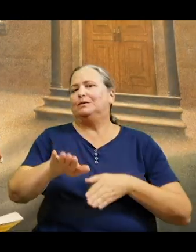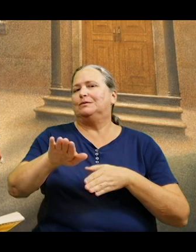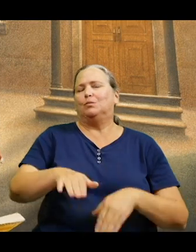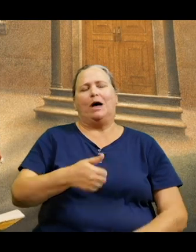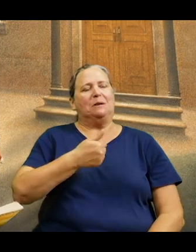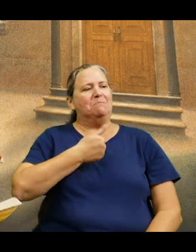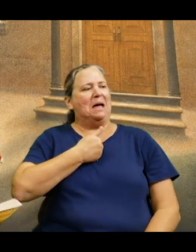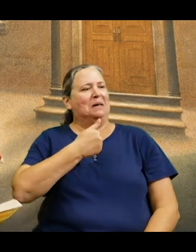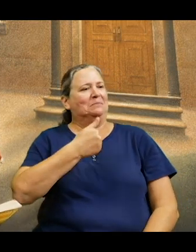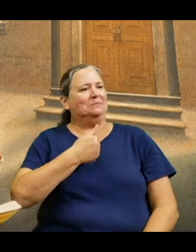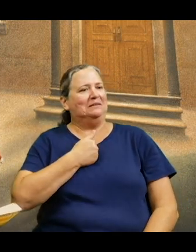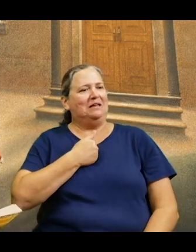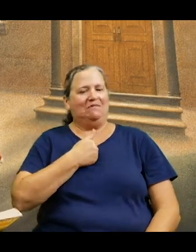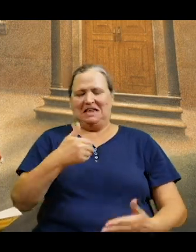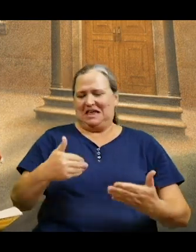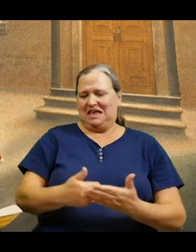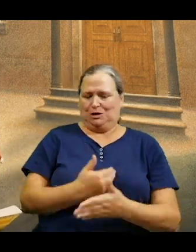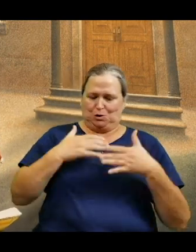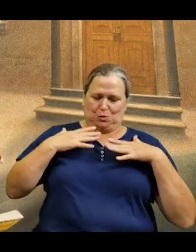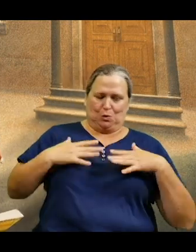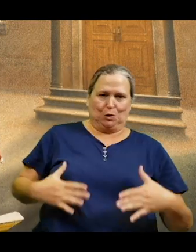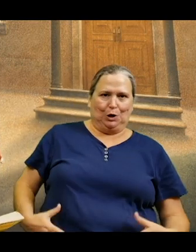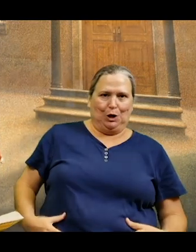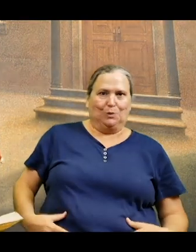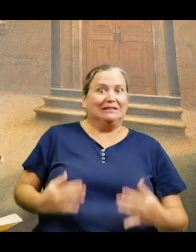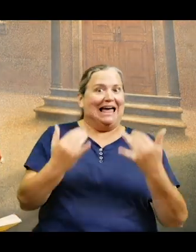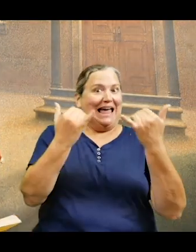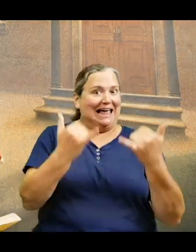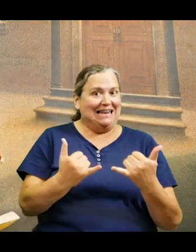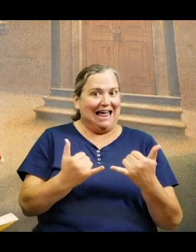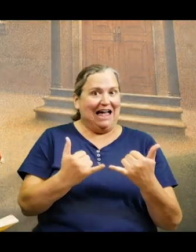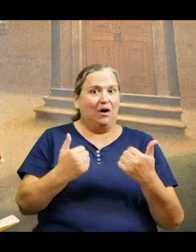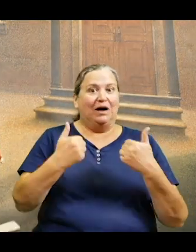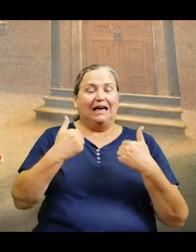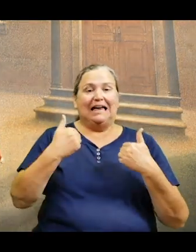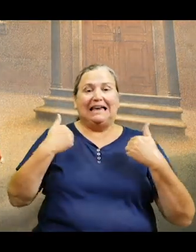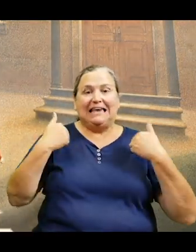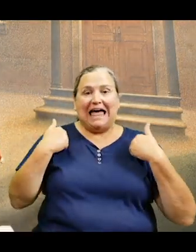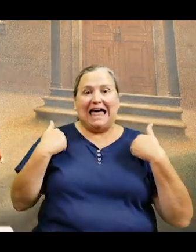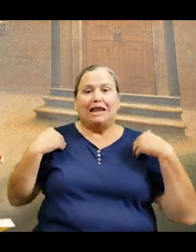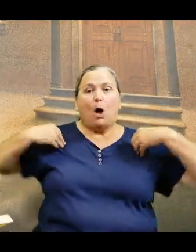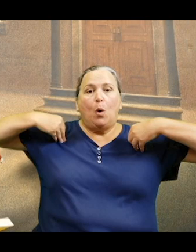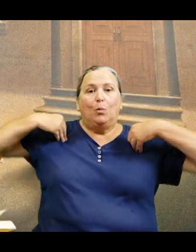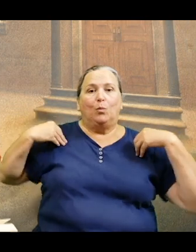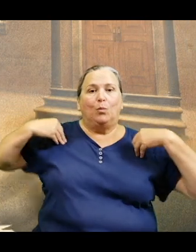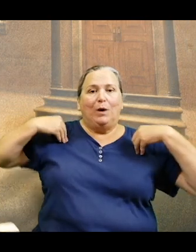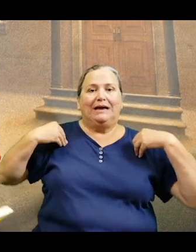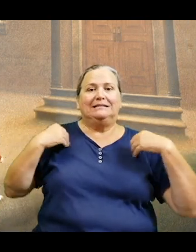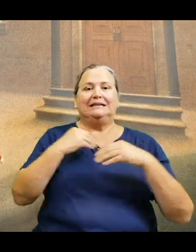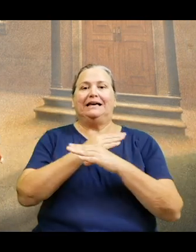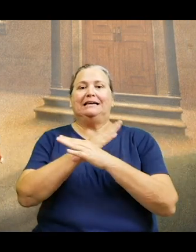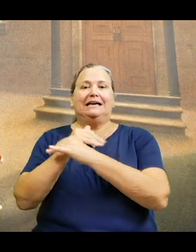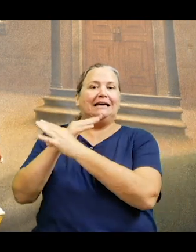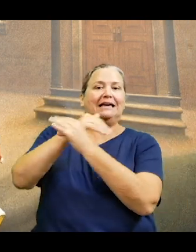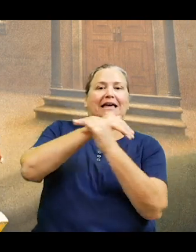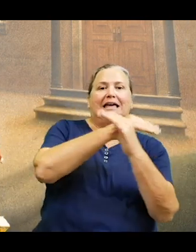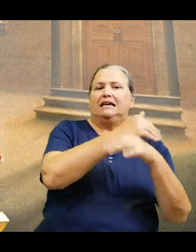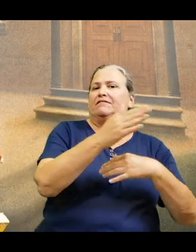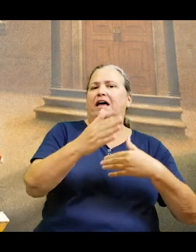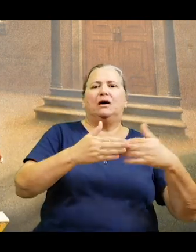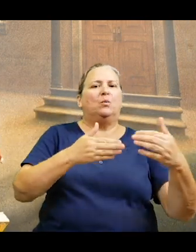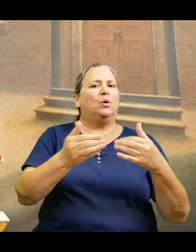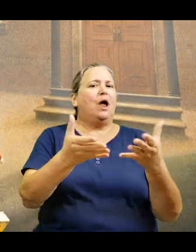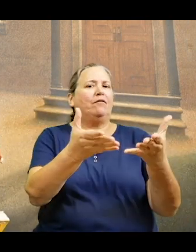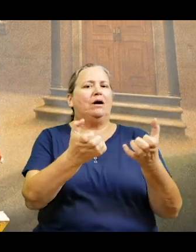an elegant new suit, and now he had wings. He could fly anywhere, do